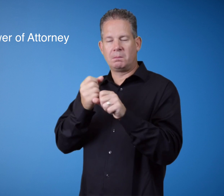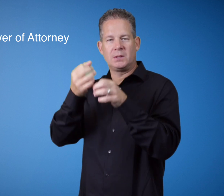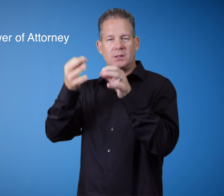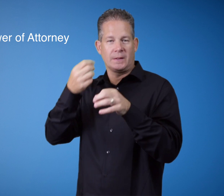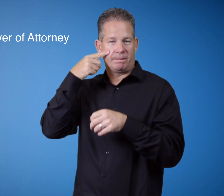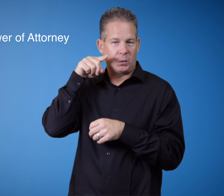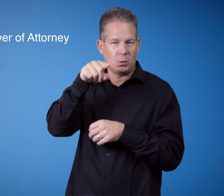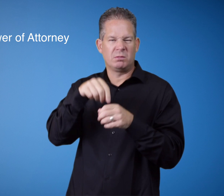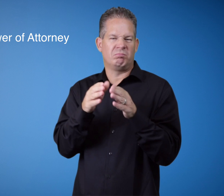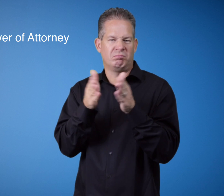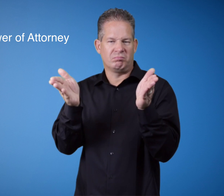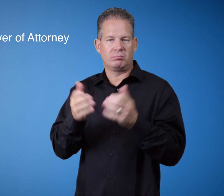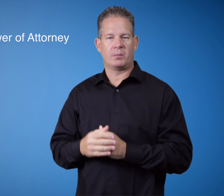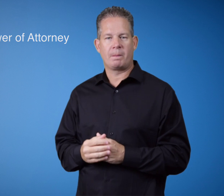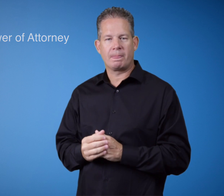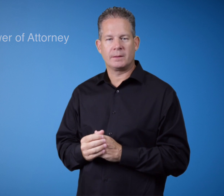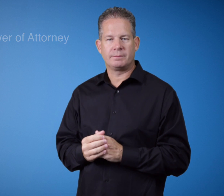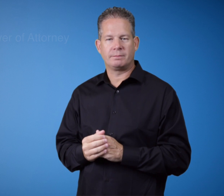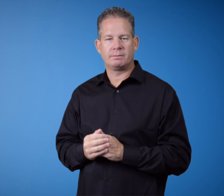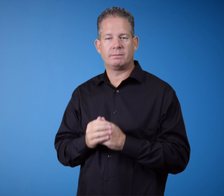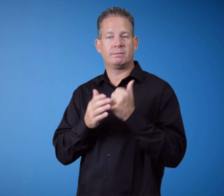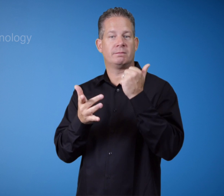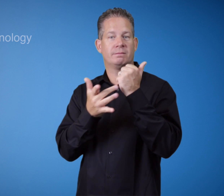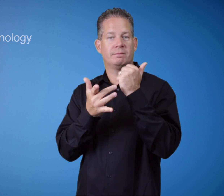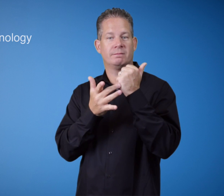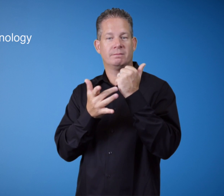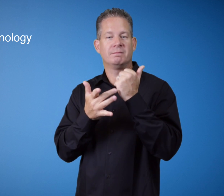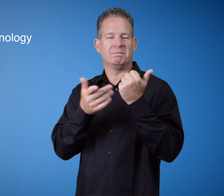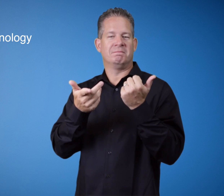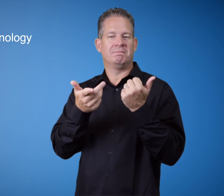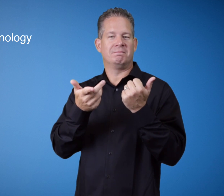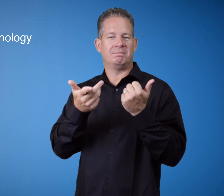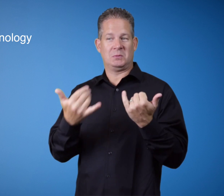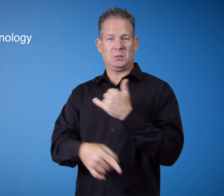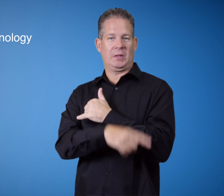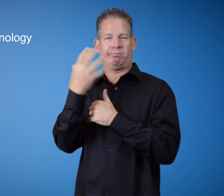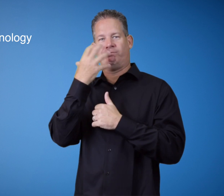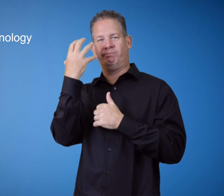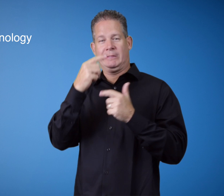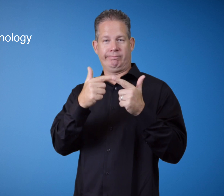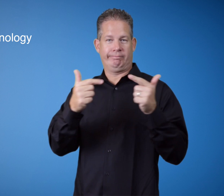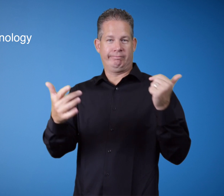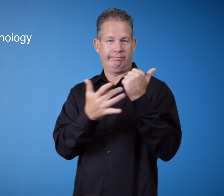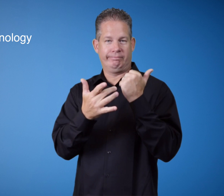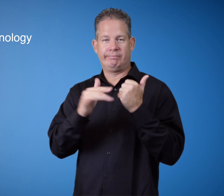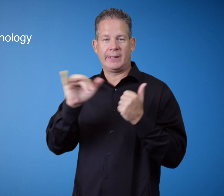make general decisions for you. The technology that's available today is really incredible. There are a lot of